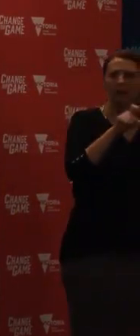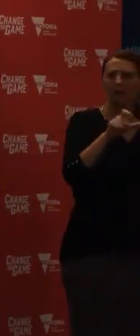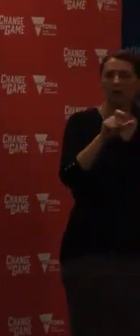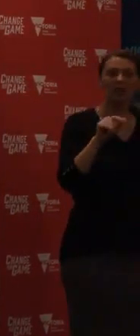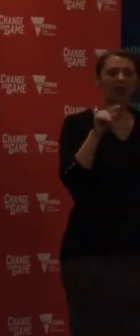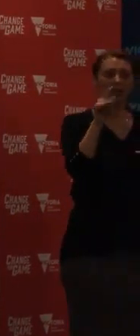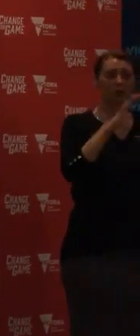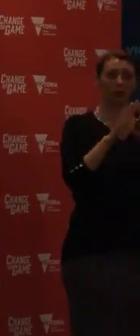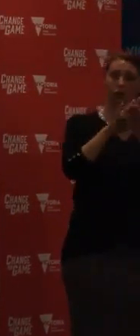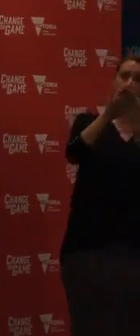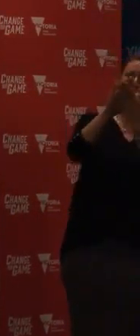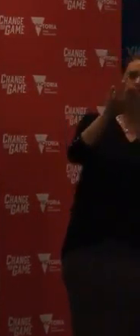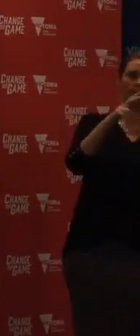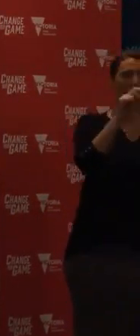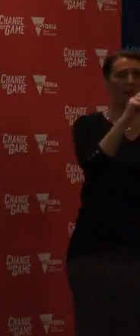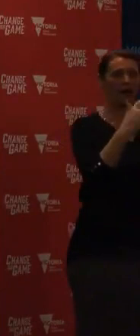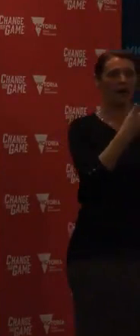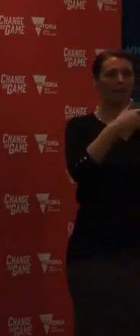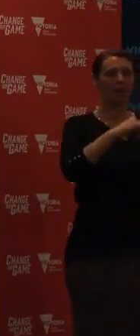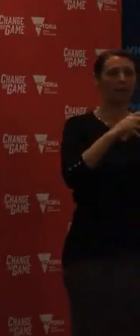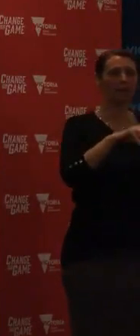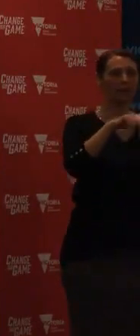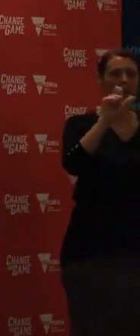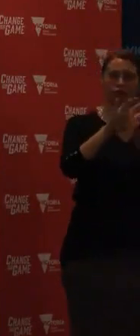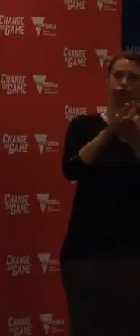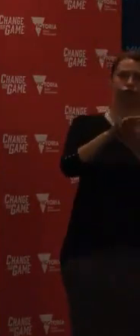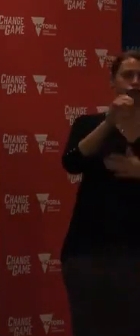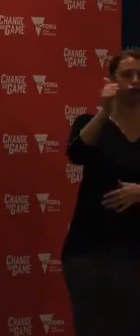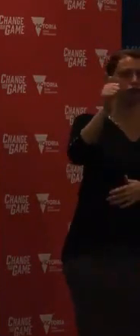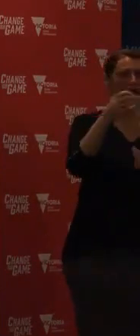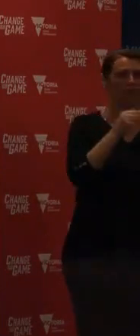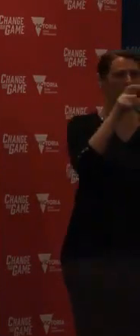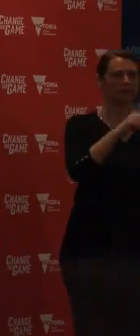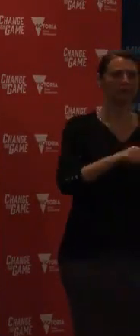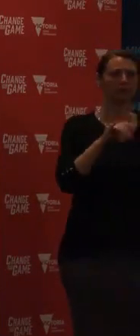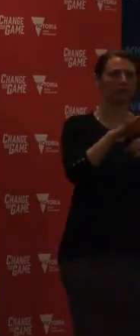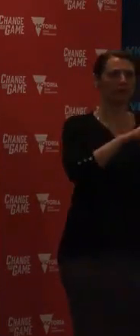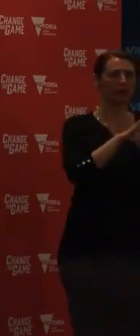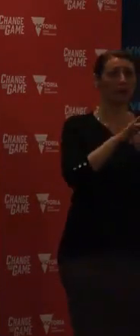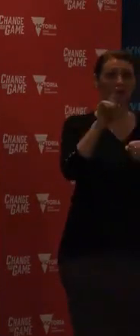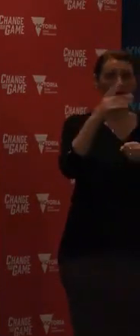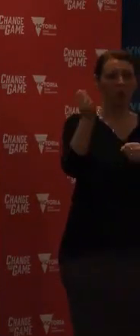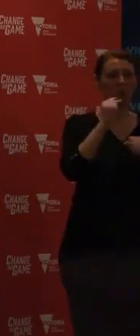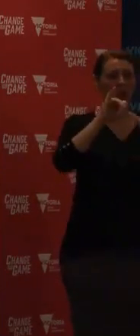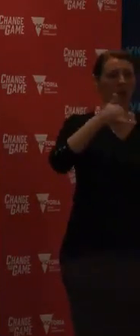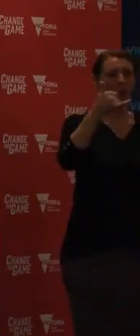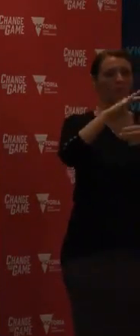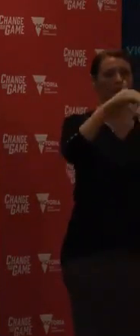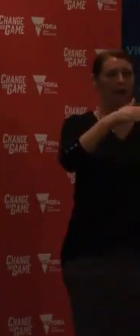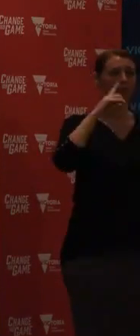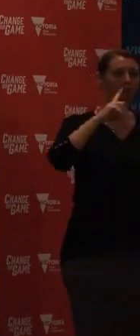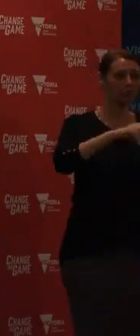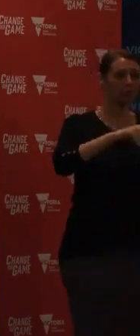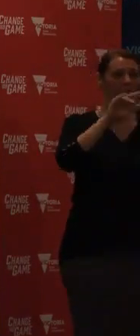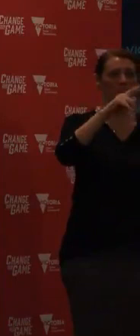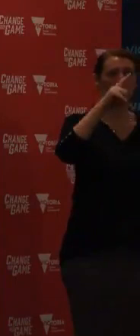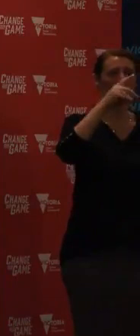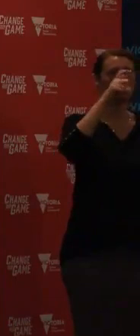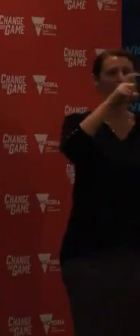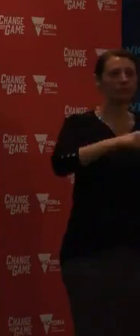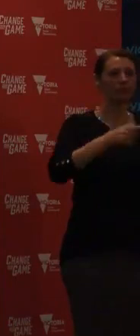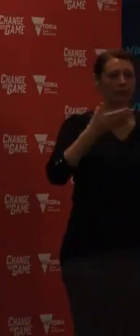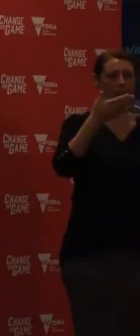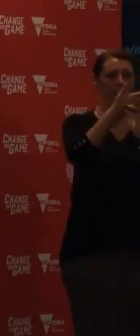wanted to basically shout out to Parks Victoria and say massive kudos on behalf of the disability sector. They won an award at the end of last year for disability